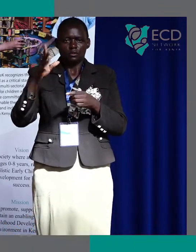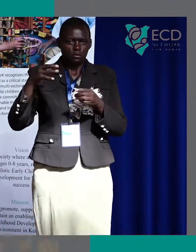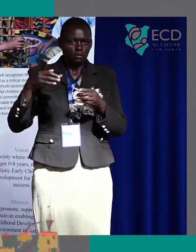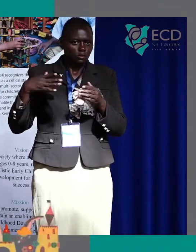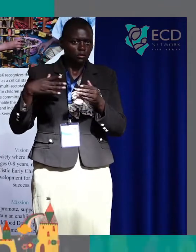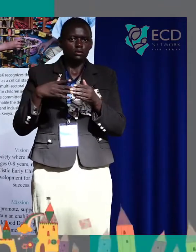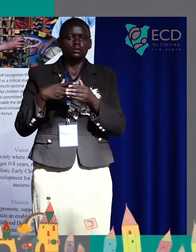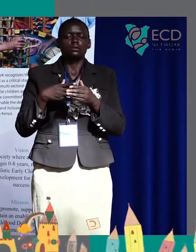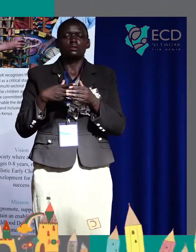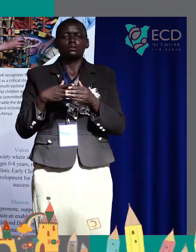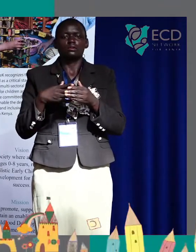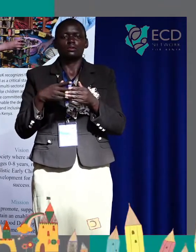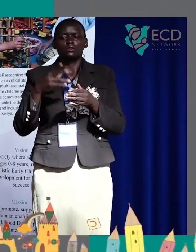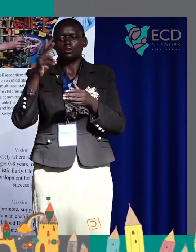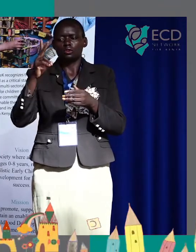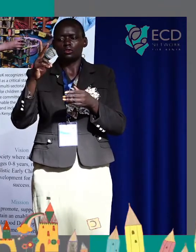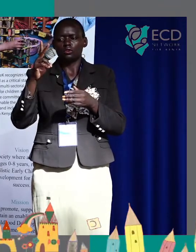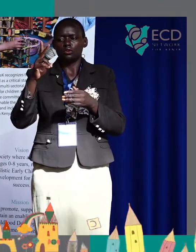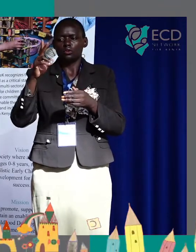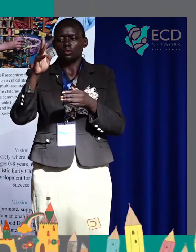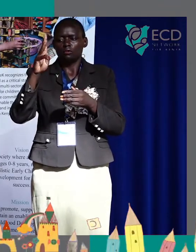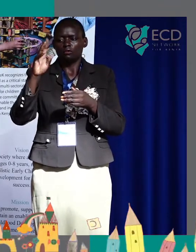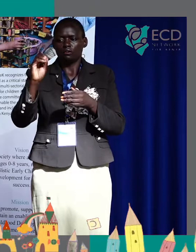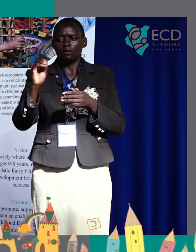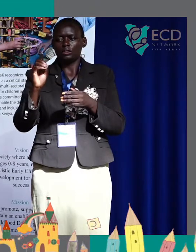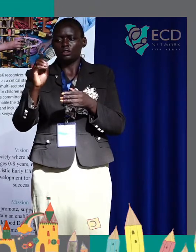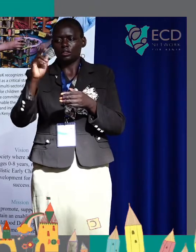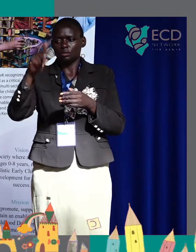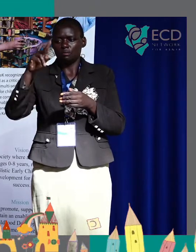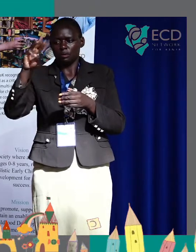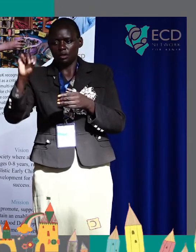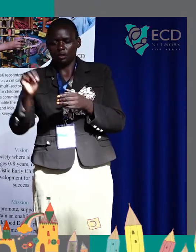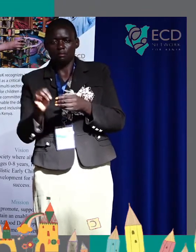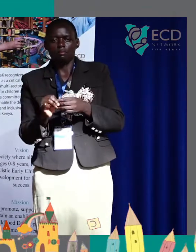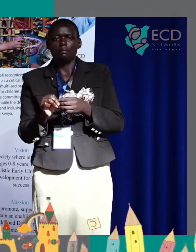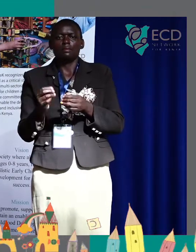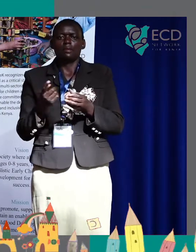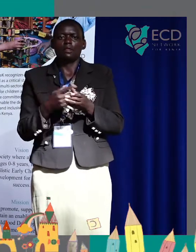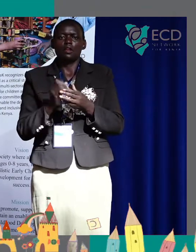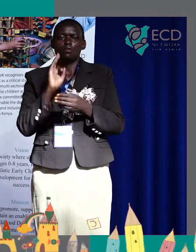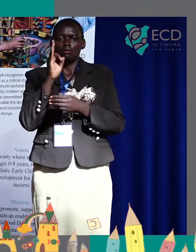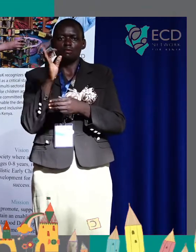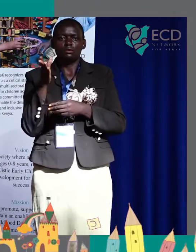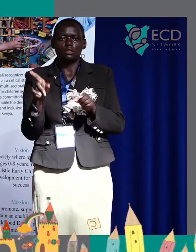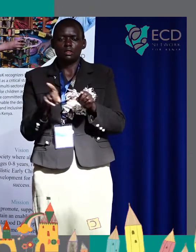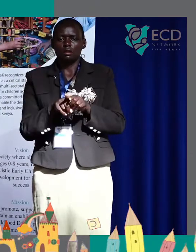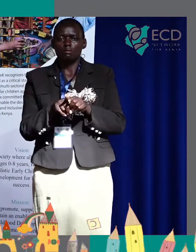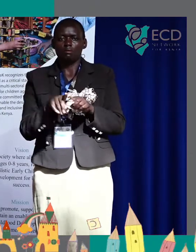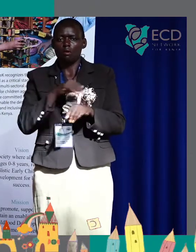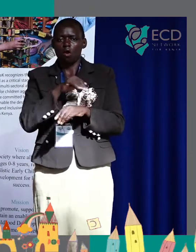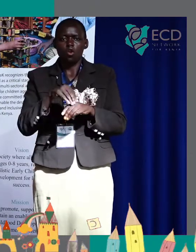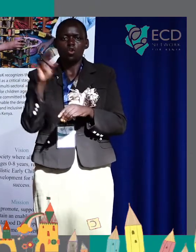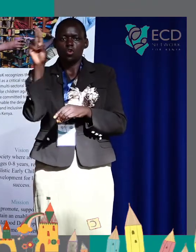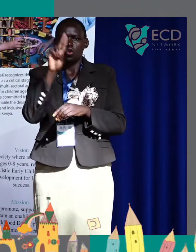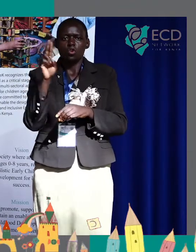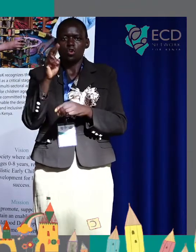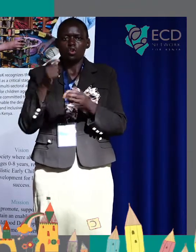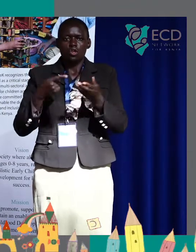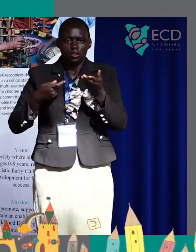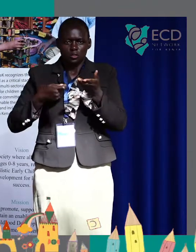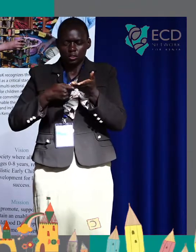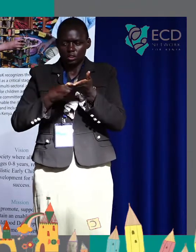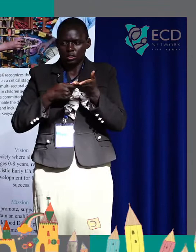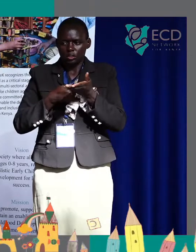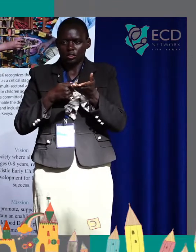to 2:40 p.m. And this will be on using technology